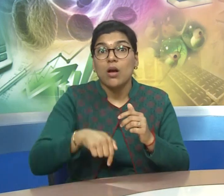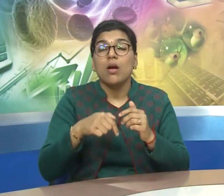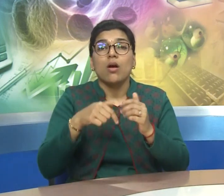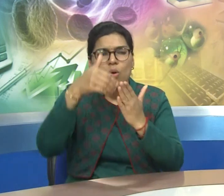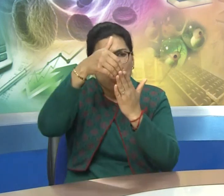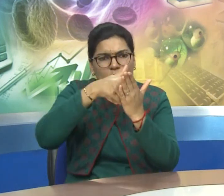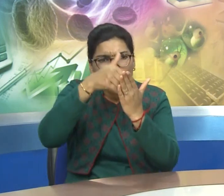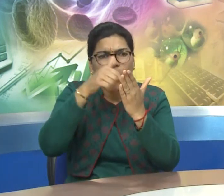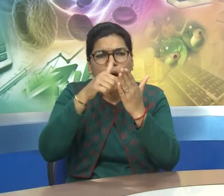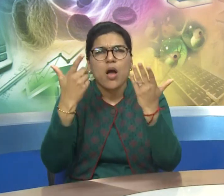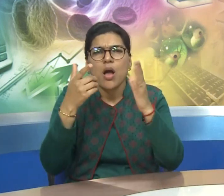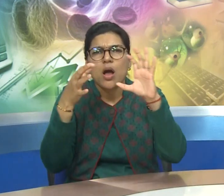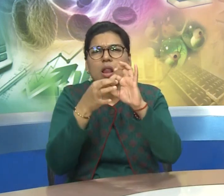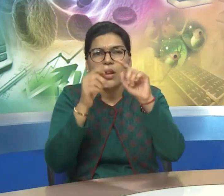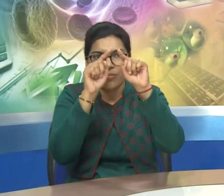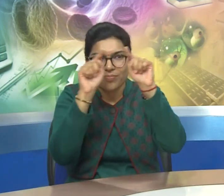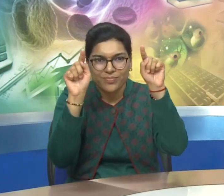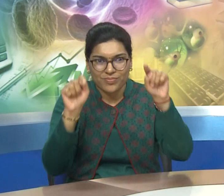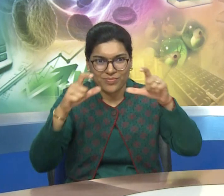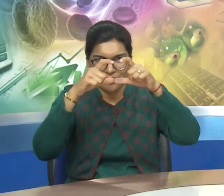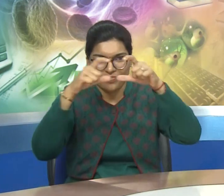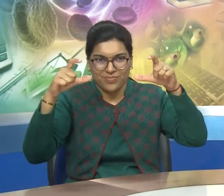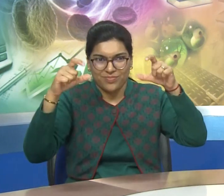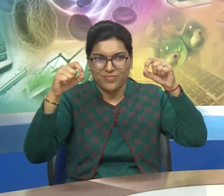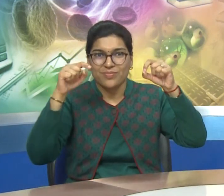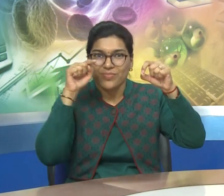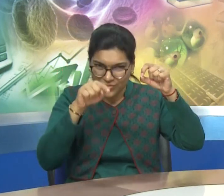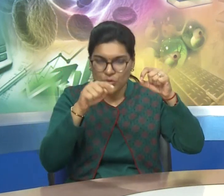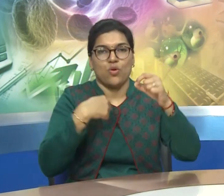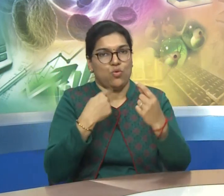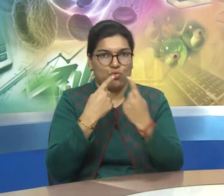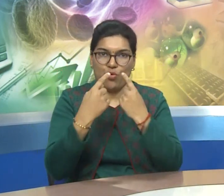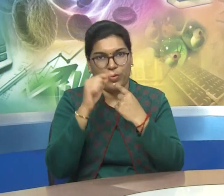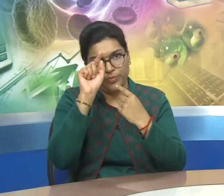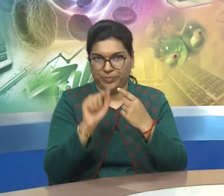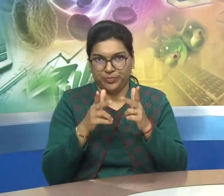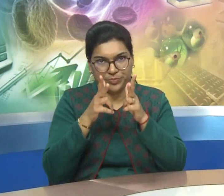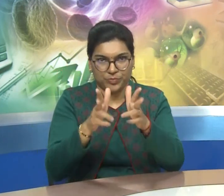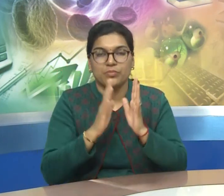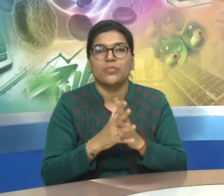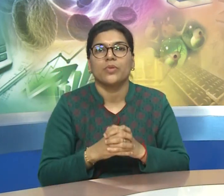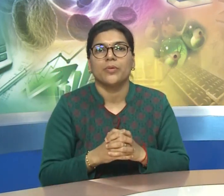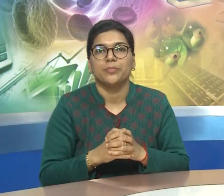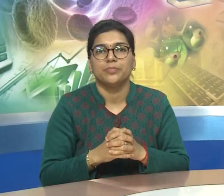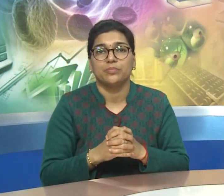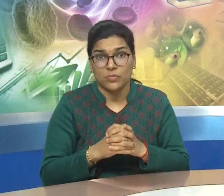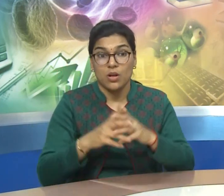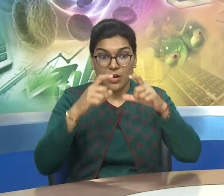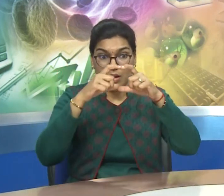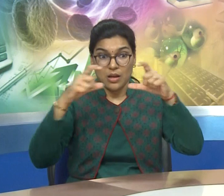Now we would be discussing the topic library catalog. What is the meaning of